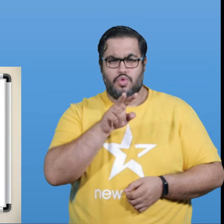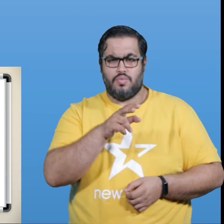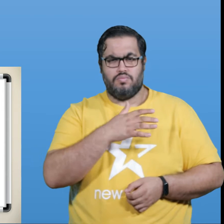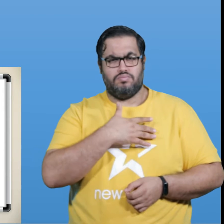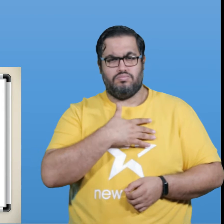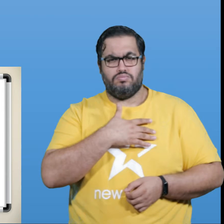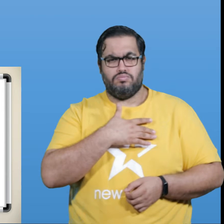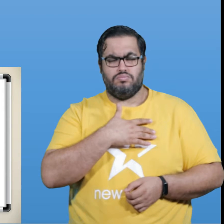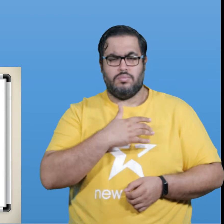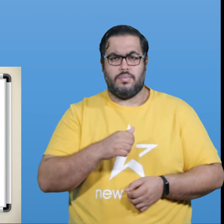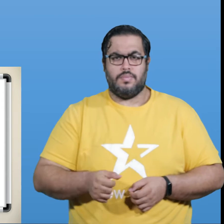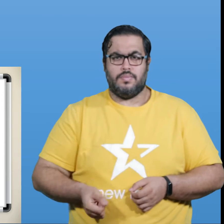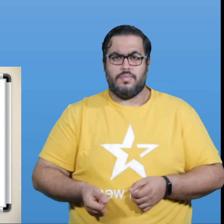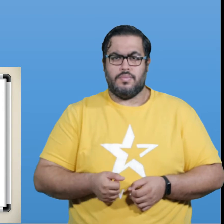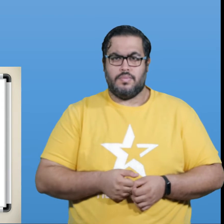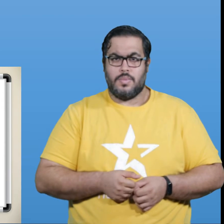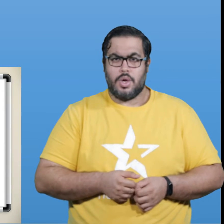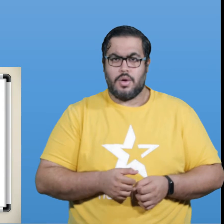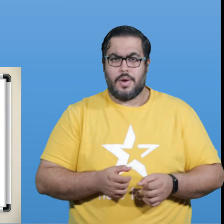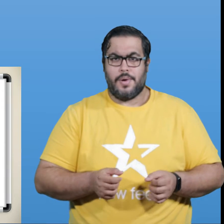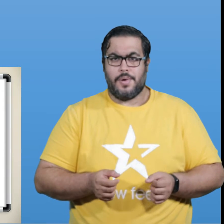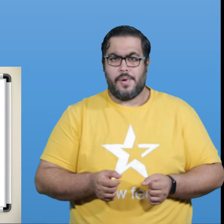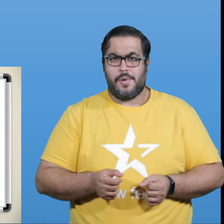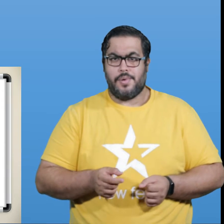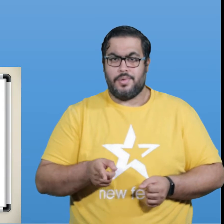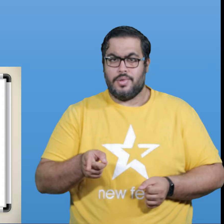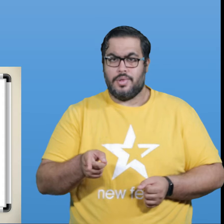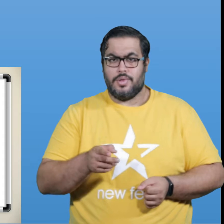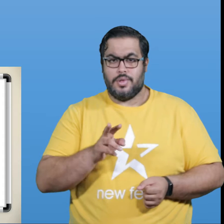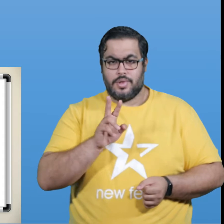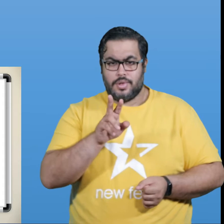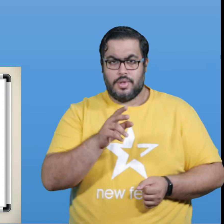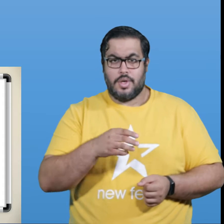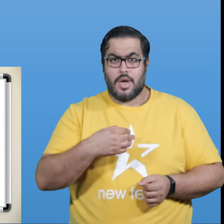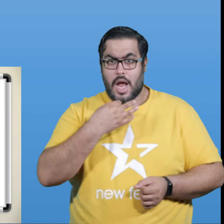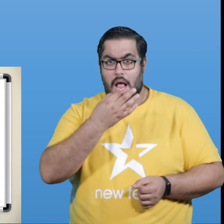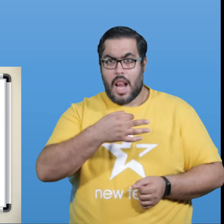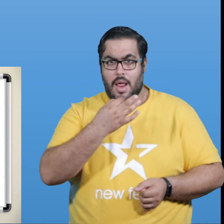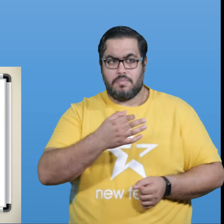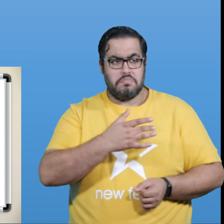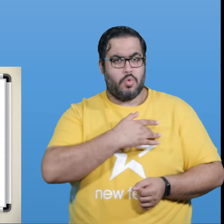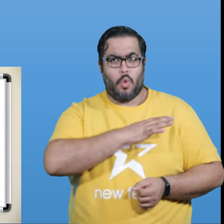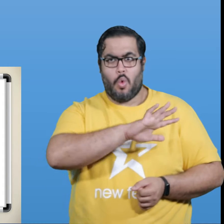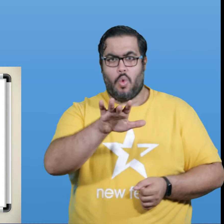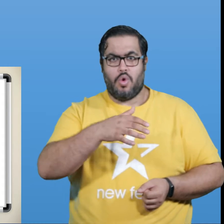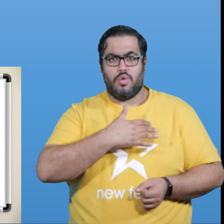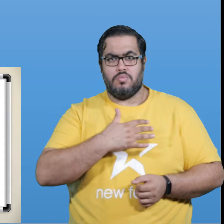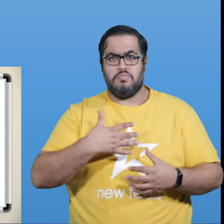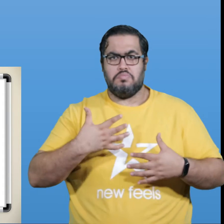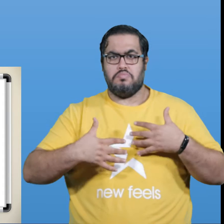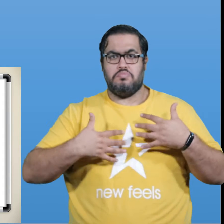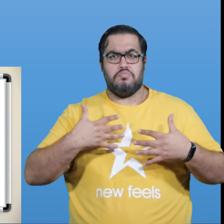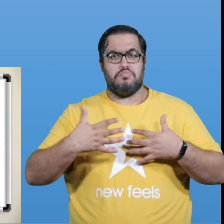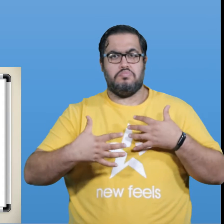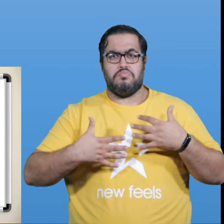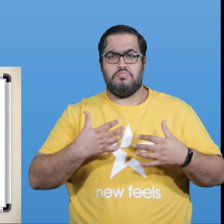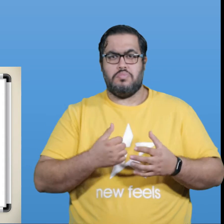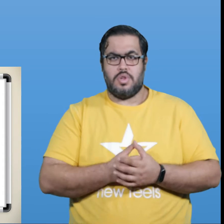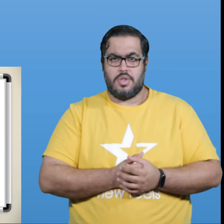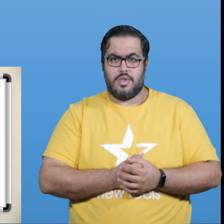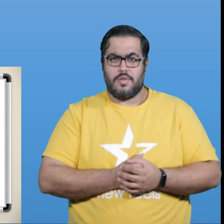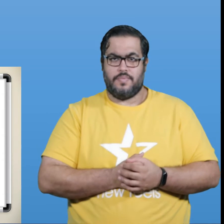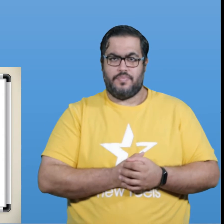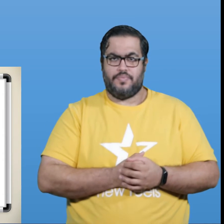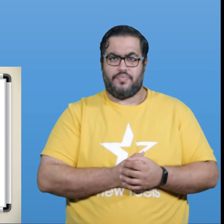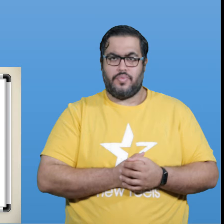or gratitude. Okay? For example, he gave a touching speech at graduation. Touching speech